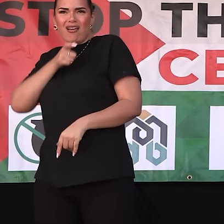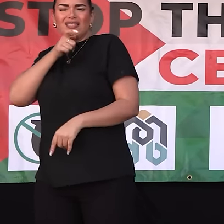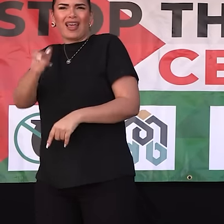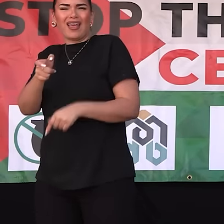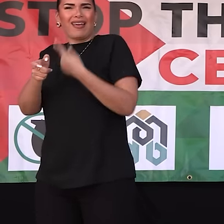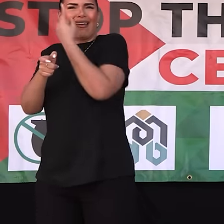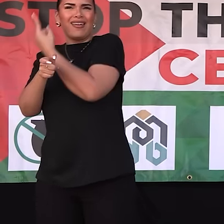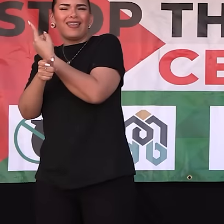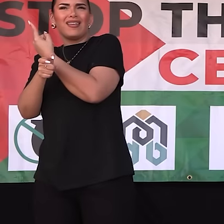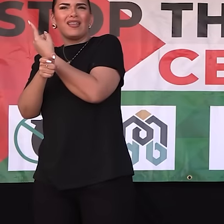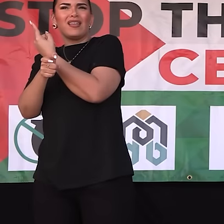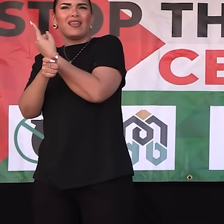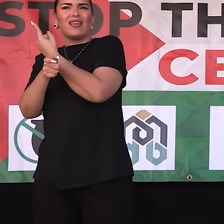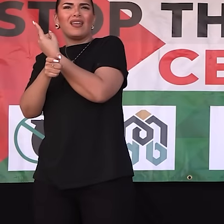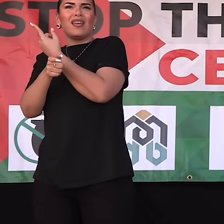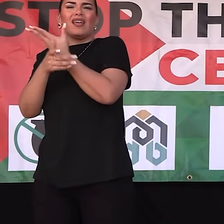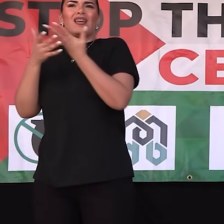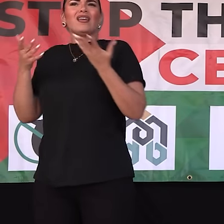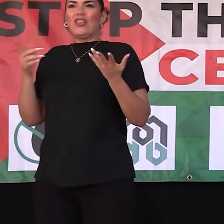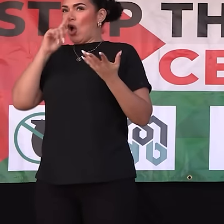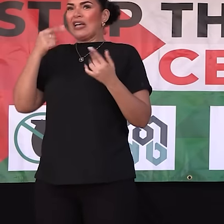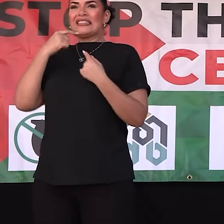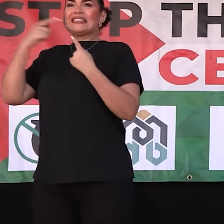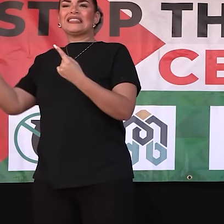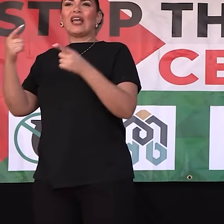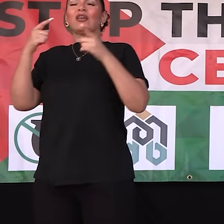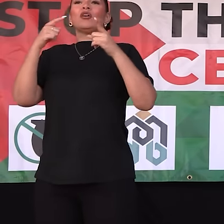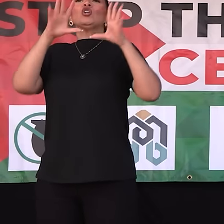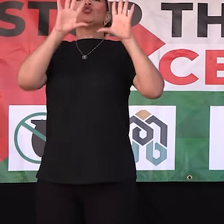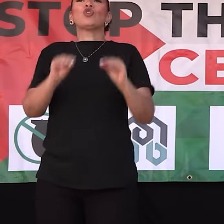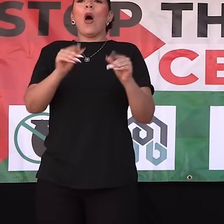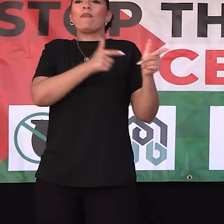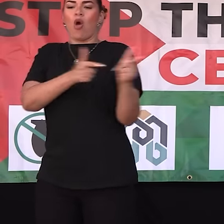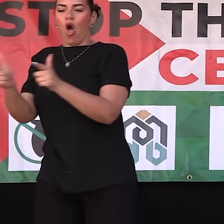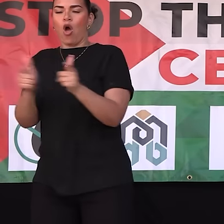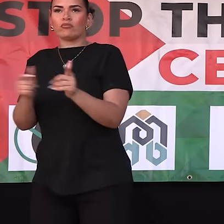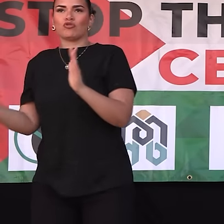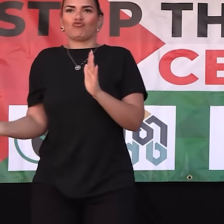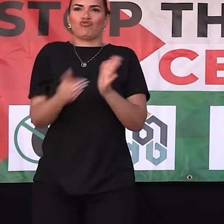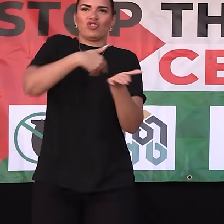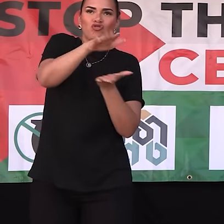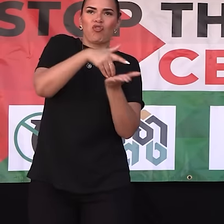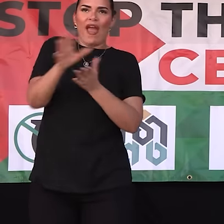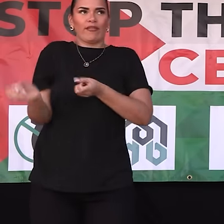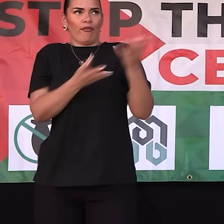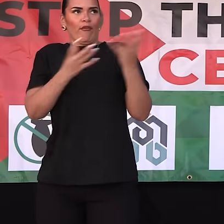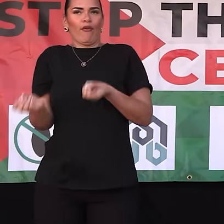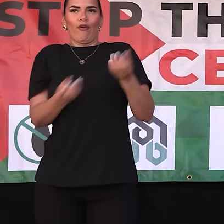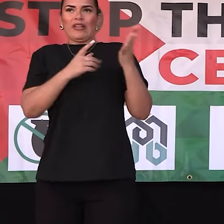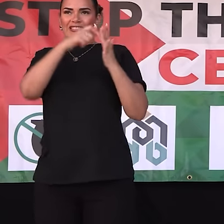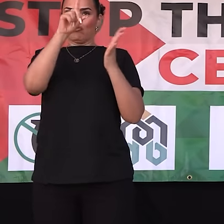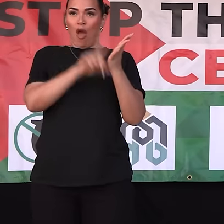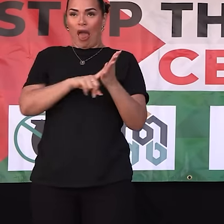themselves to stop the grisly, ghastly arms trade with Israel and the supply of weapons that goes